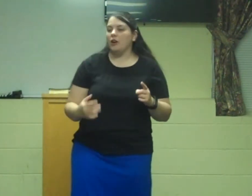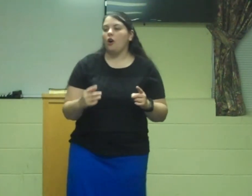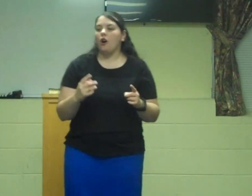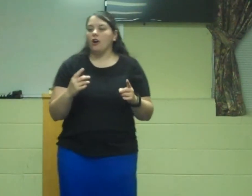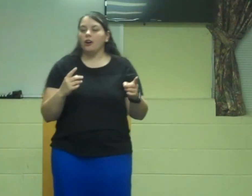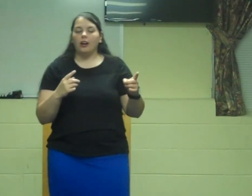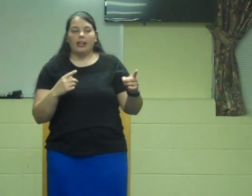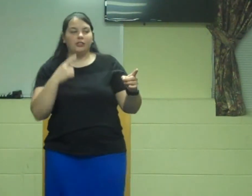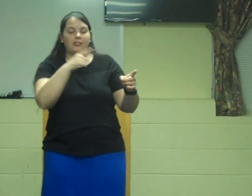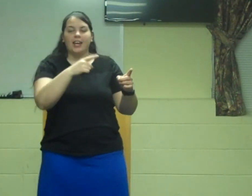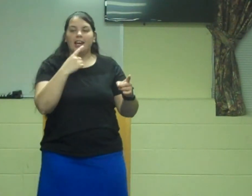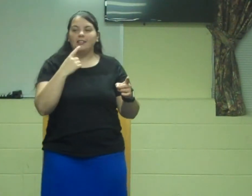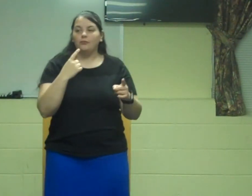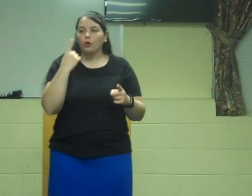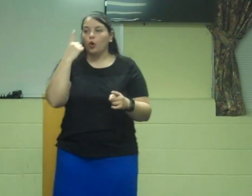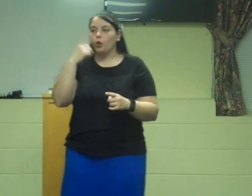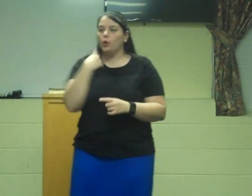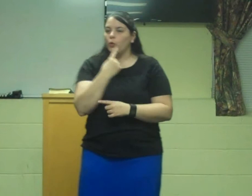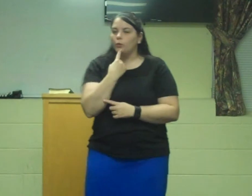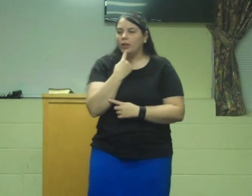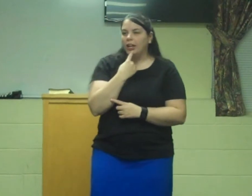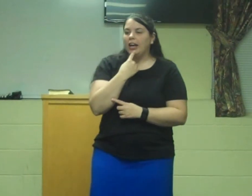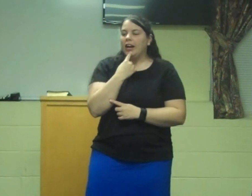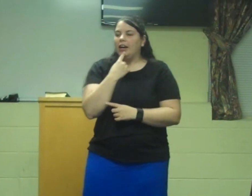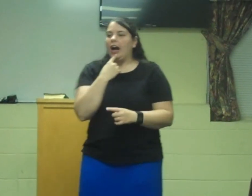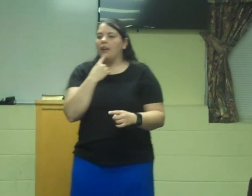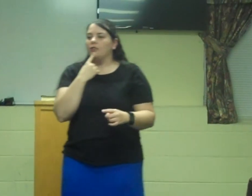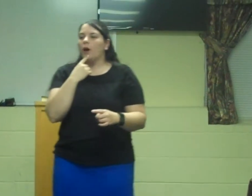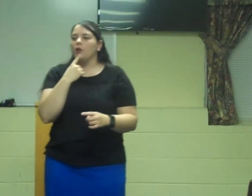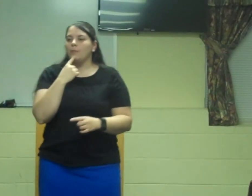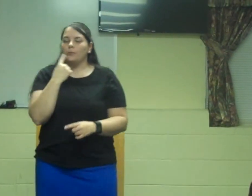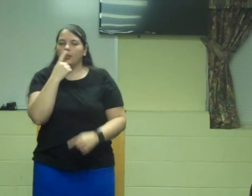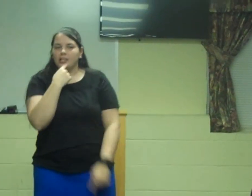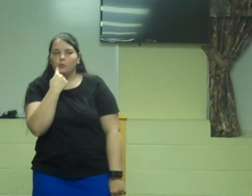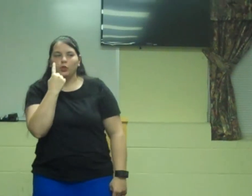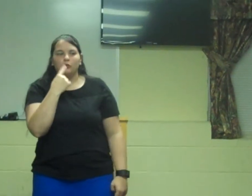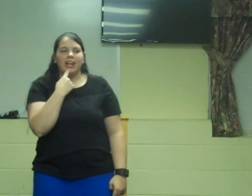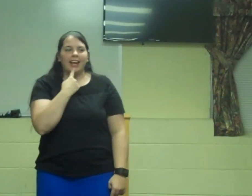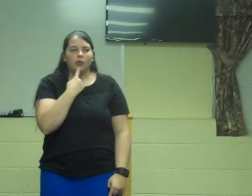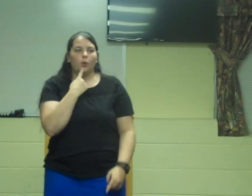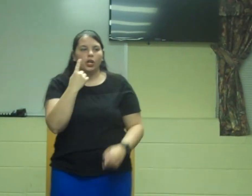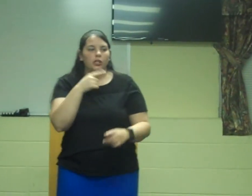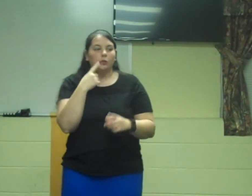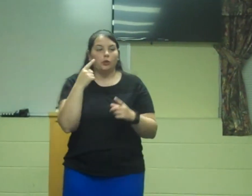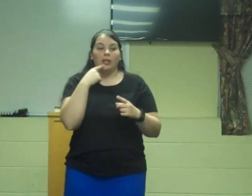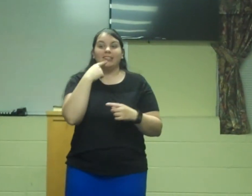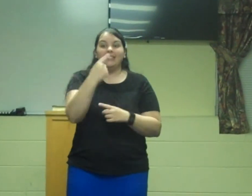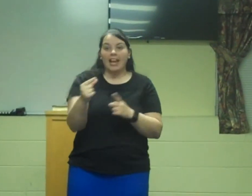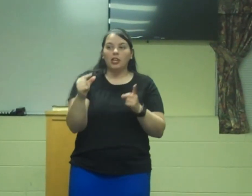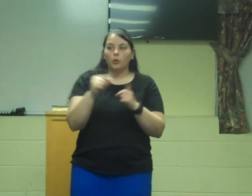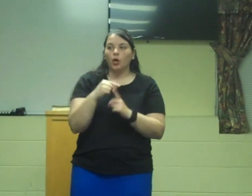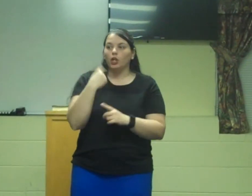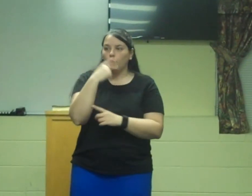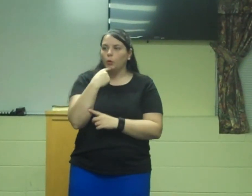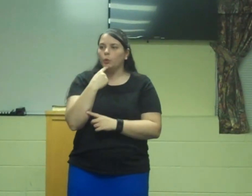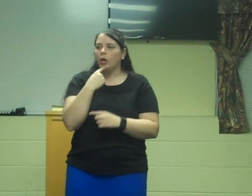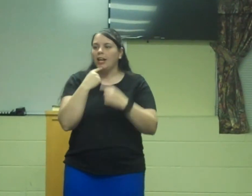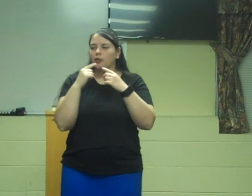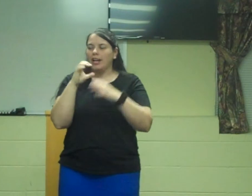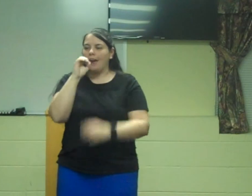there are, like she said, for who, the way to remember it is when you say the word, who, you kind of have